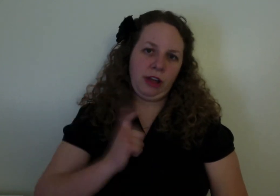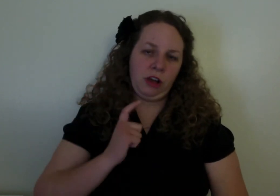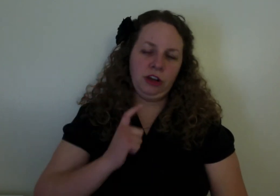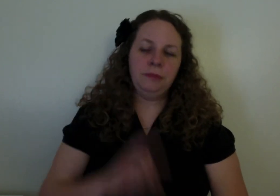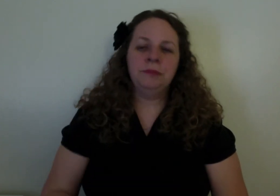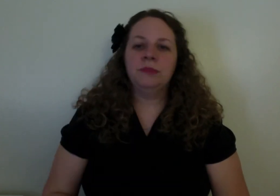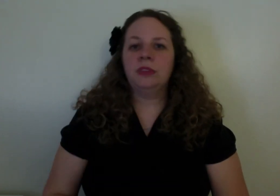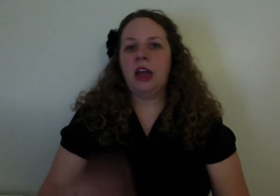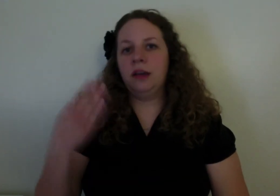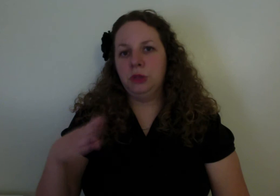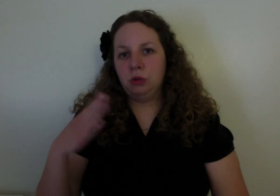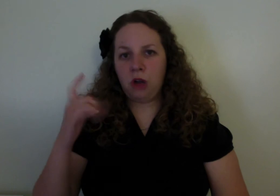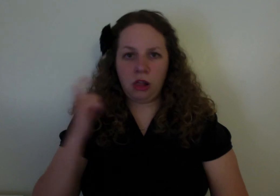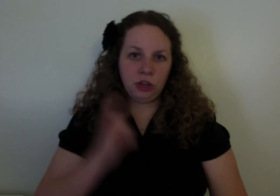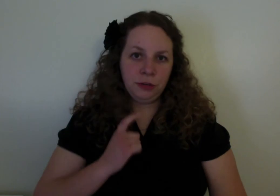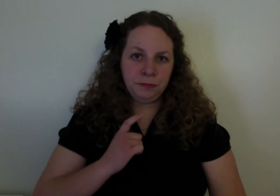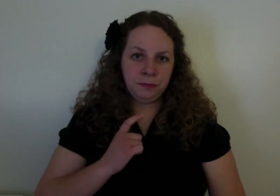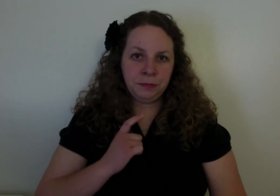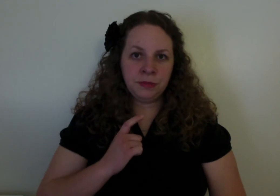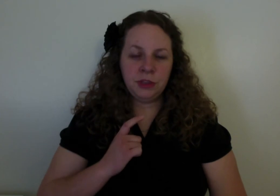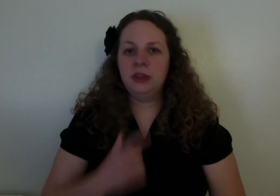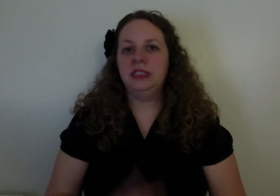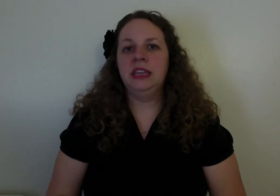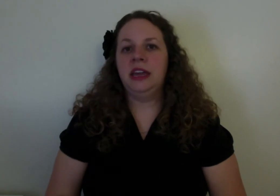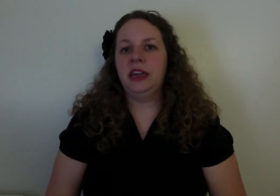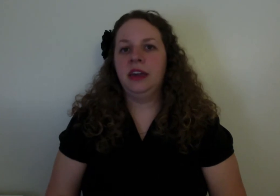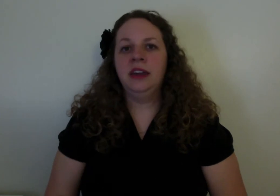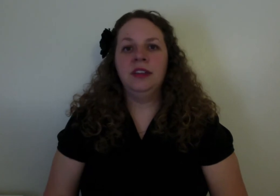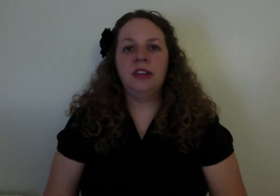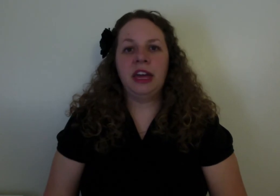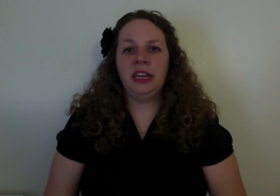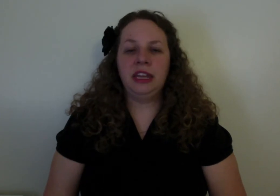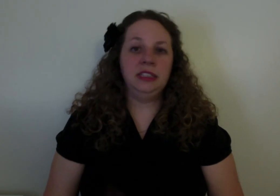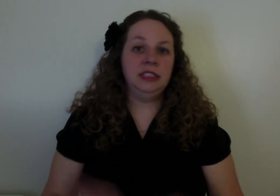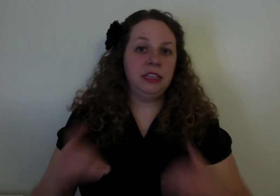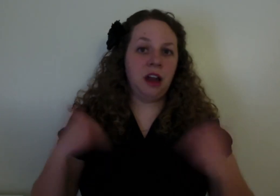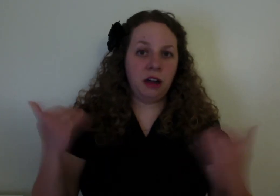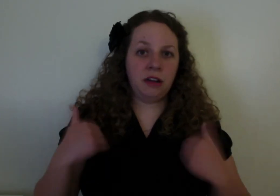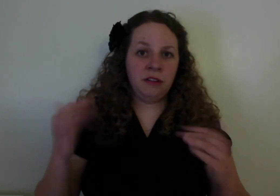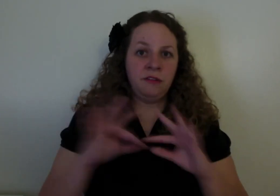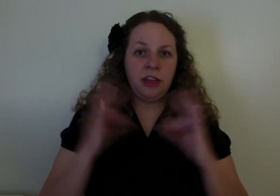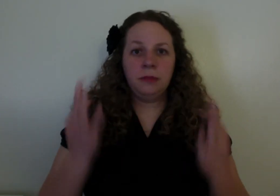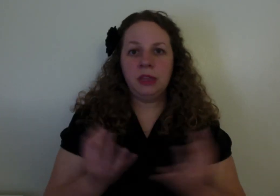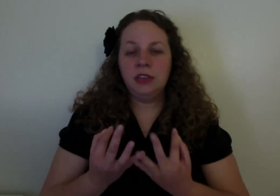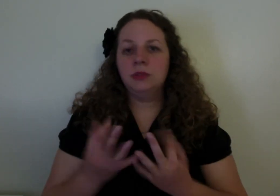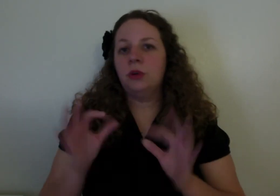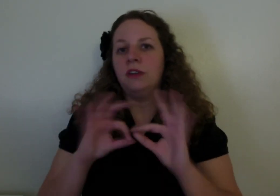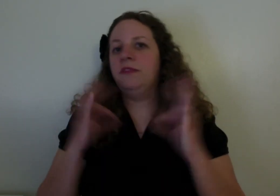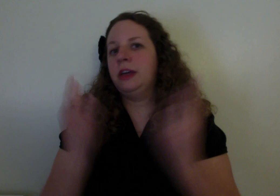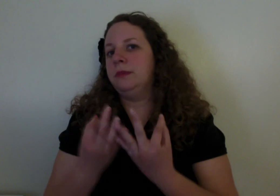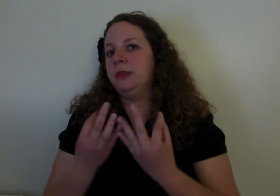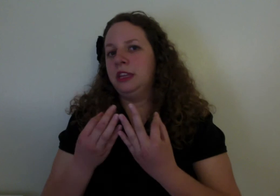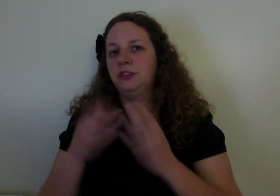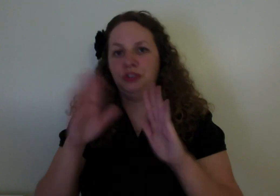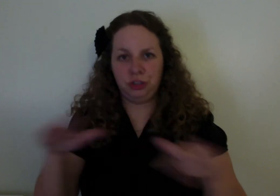collar. Blue collar, you can say that it is young families or families,